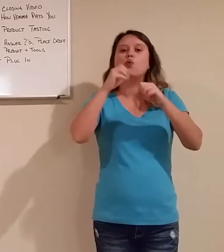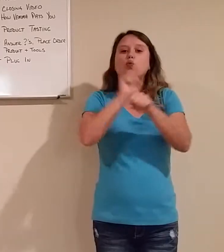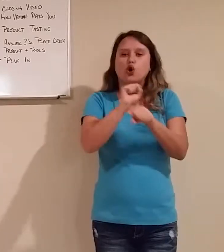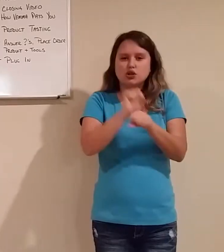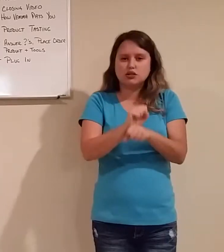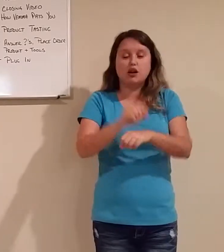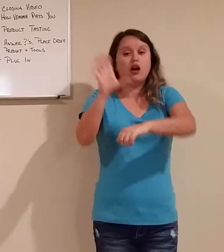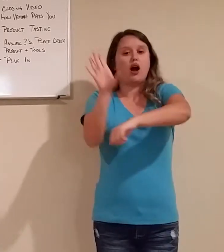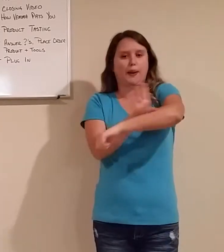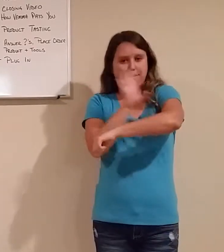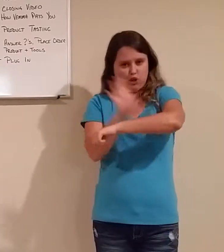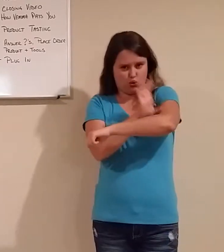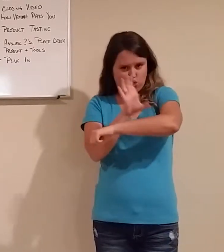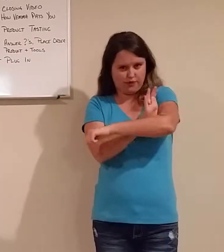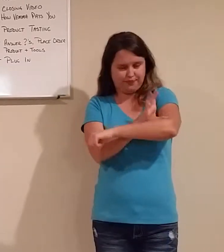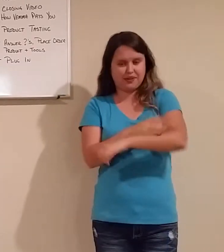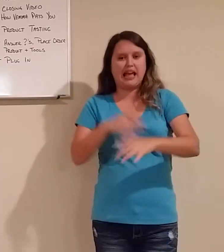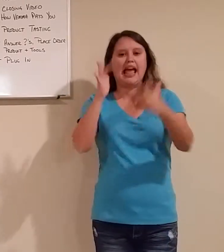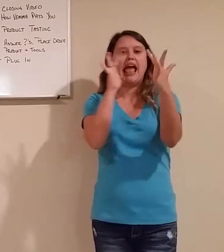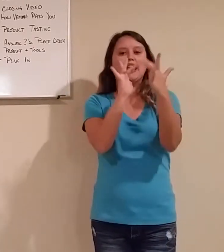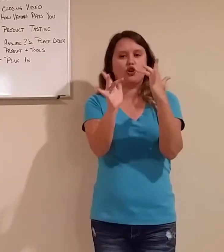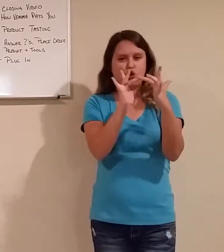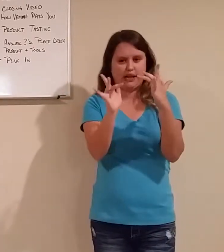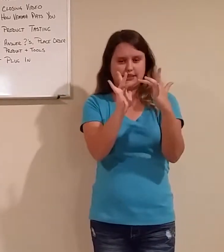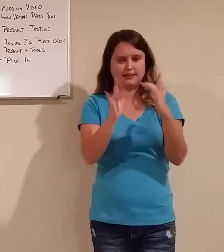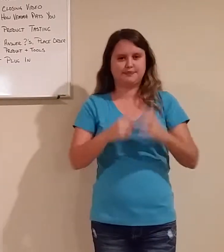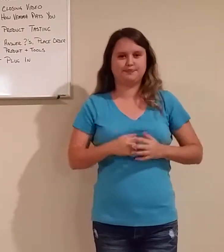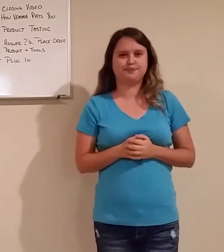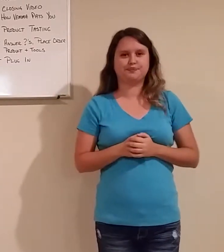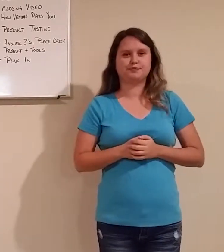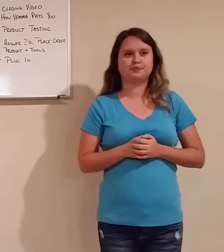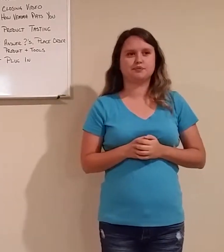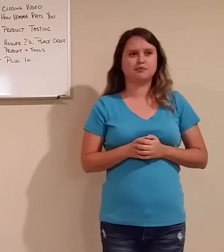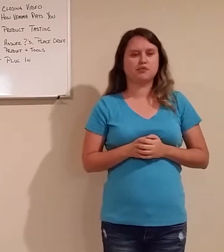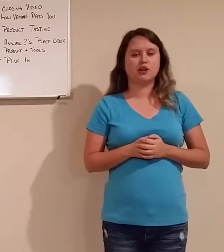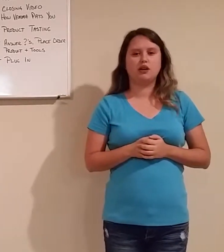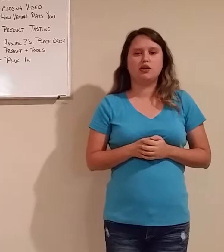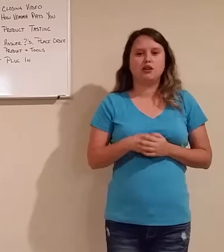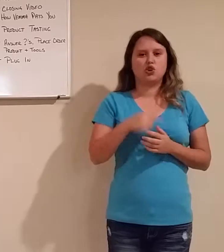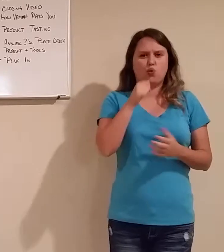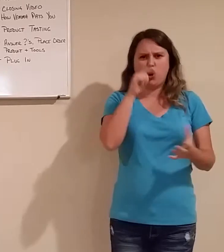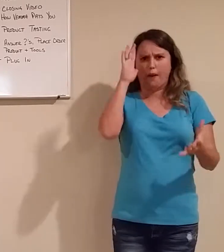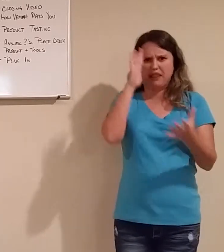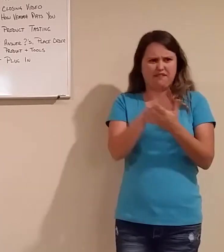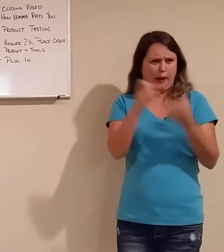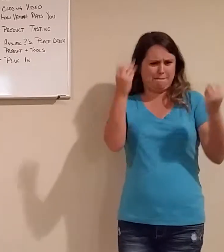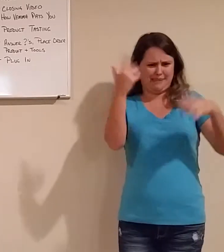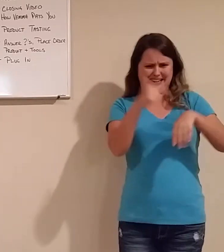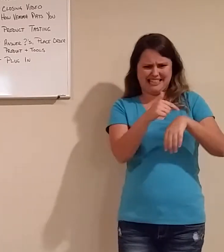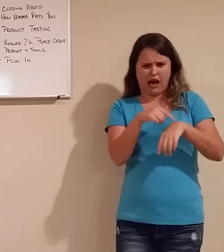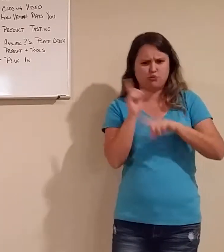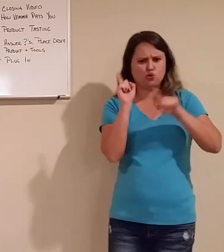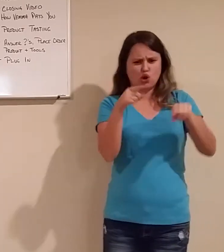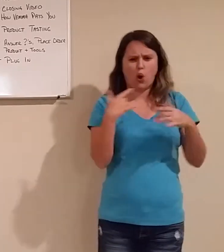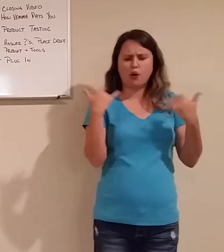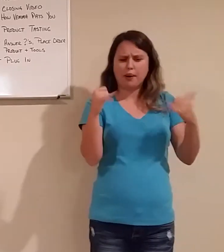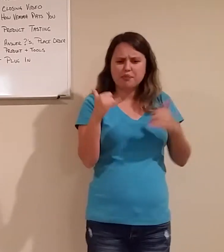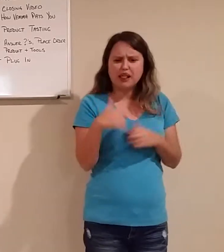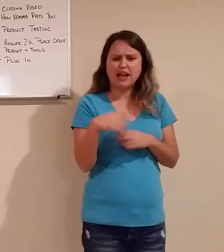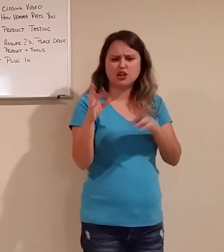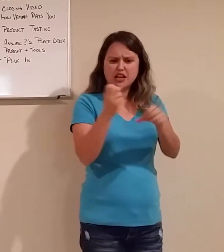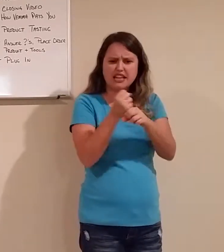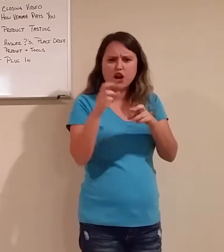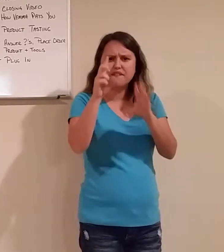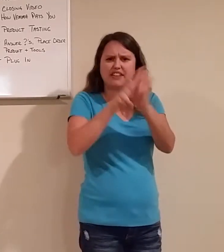a computer, and internet access. You wouldn't believe the times that you go to play your video and